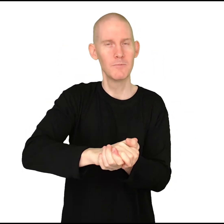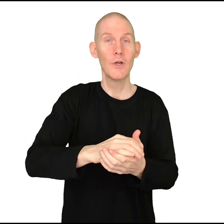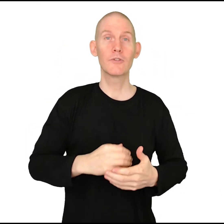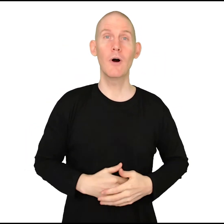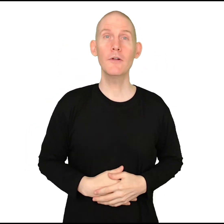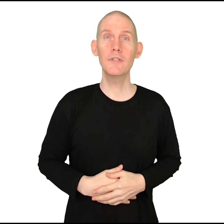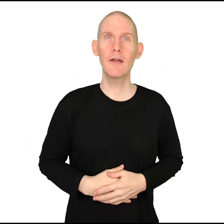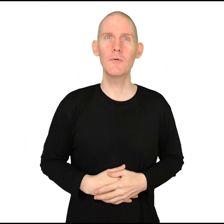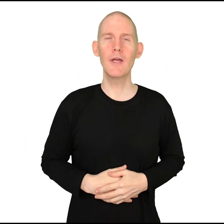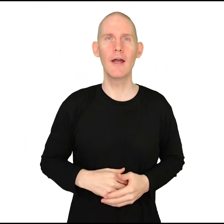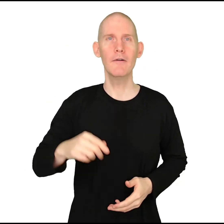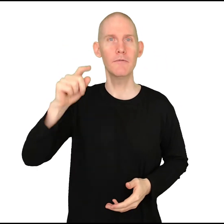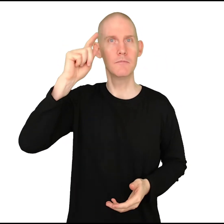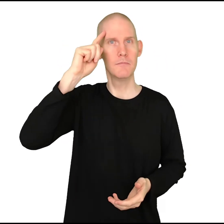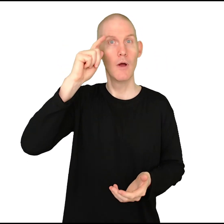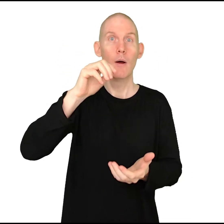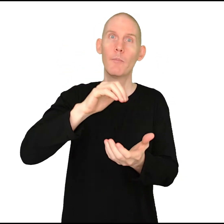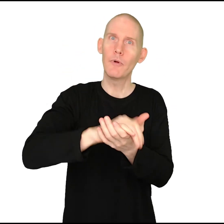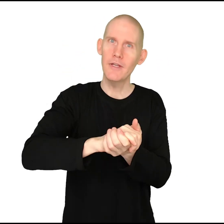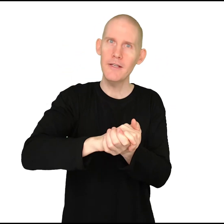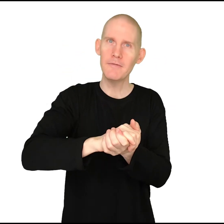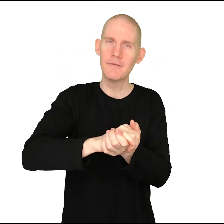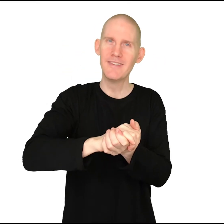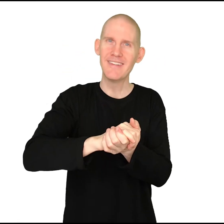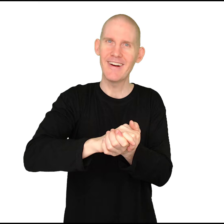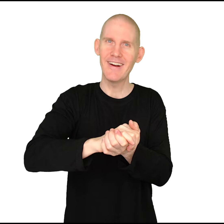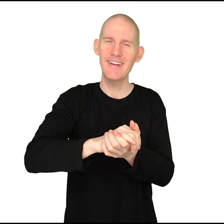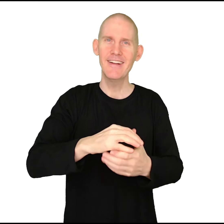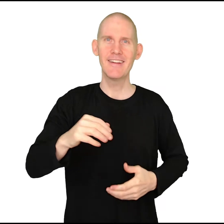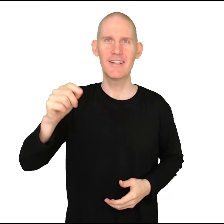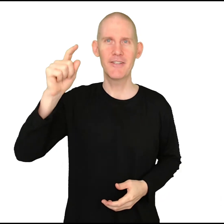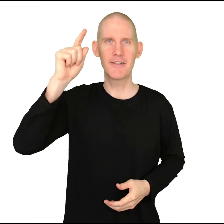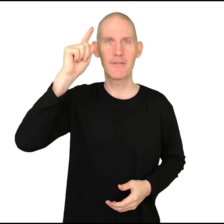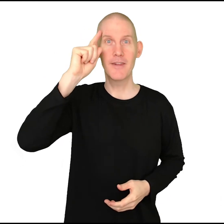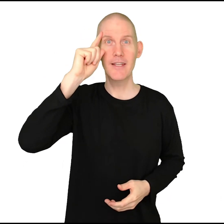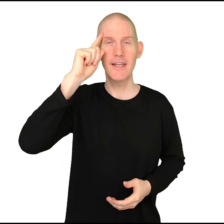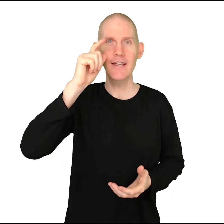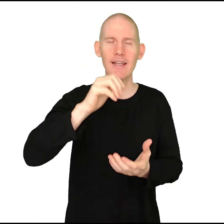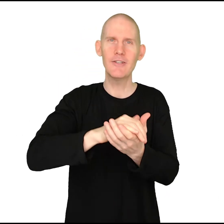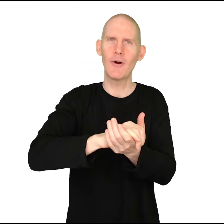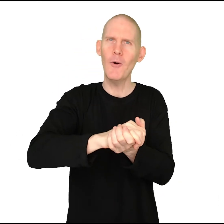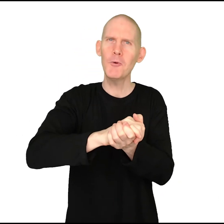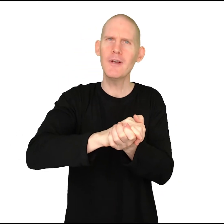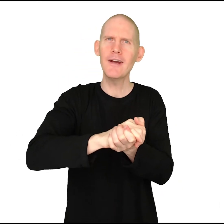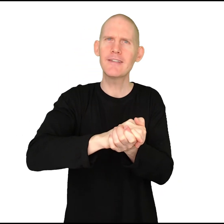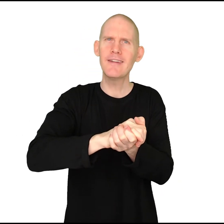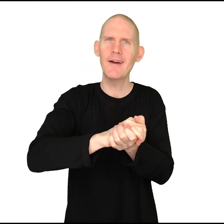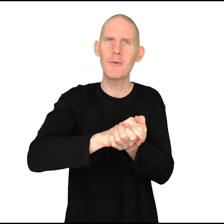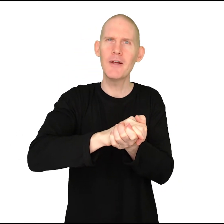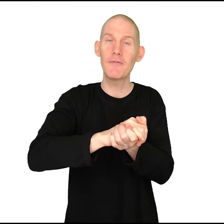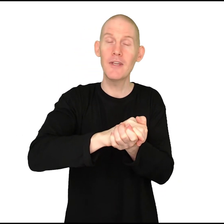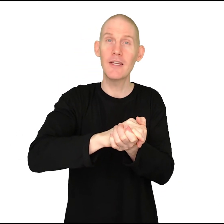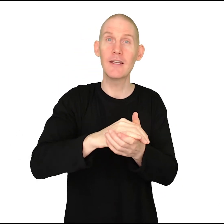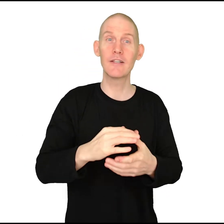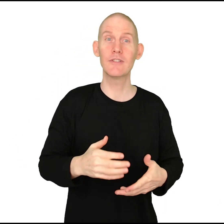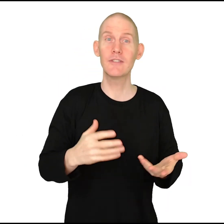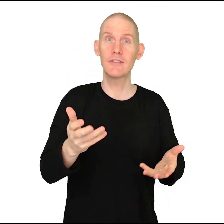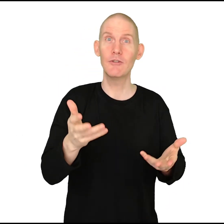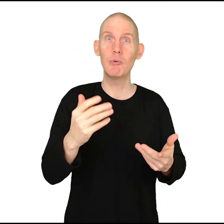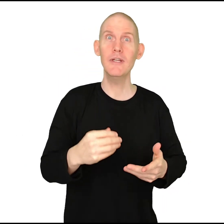So all together we have believe. All right, like you're thinking and then you're holding on to that way of thinking because you believe it, it's